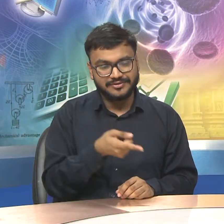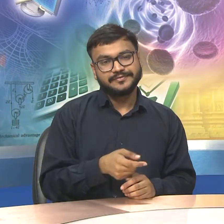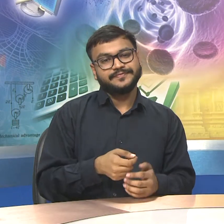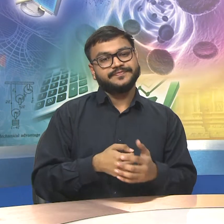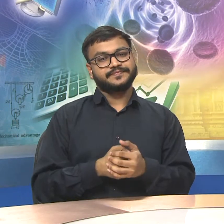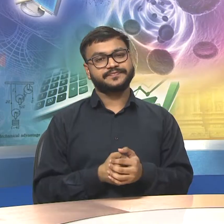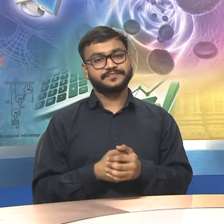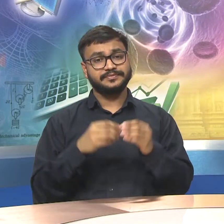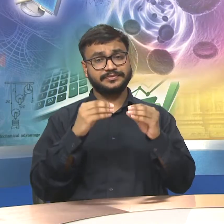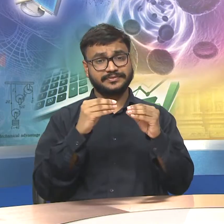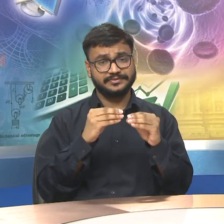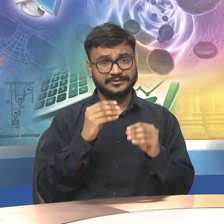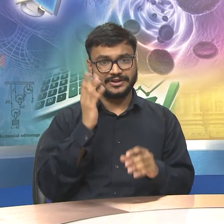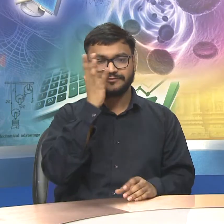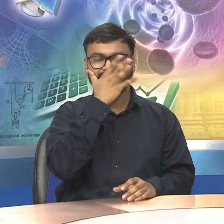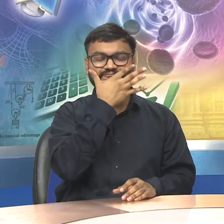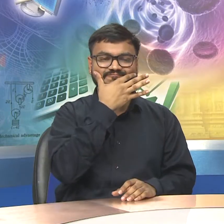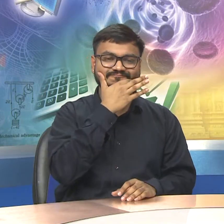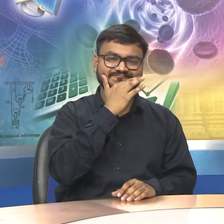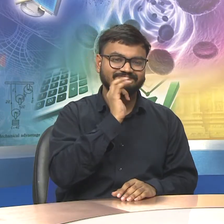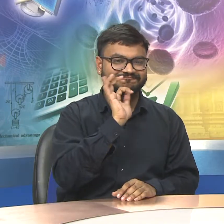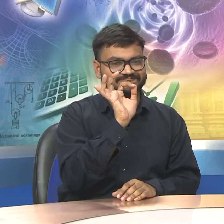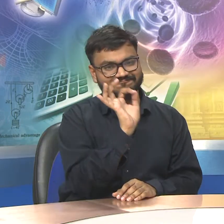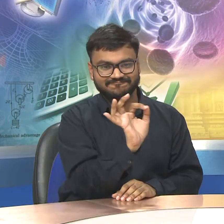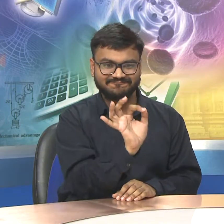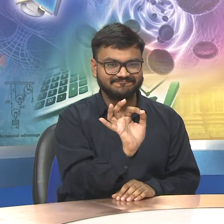extremely expensive. Same beauty,